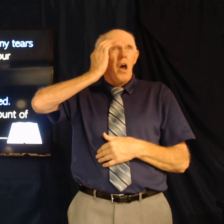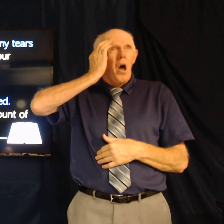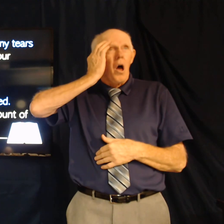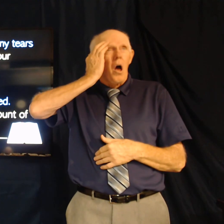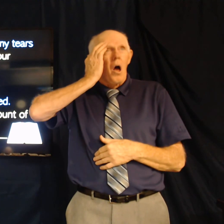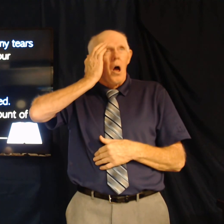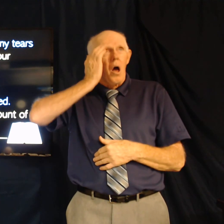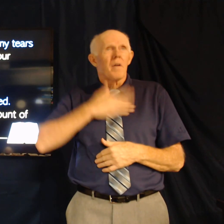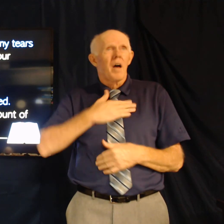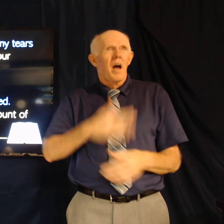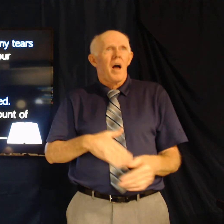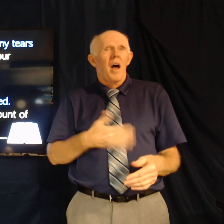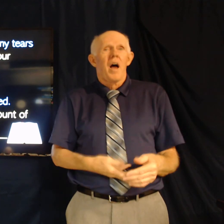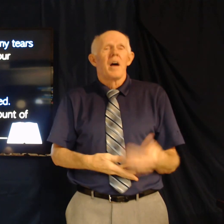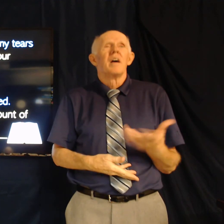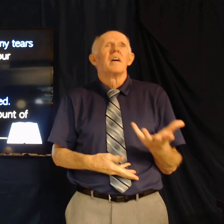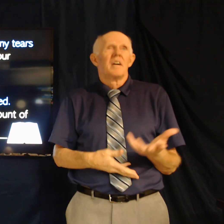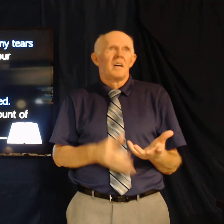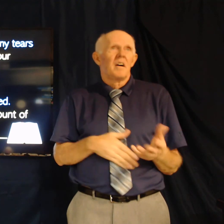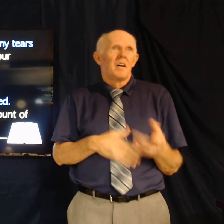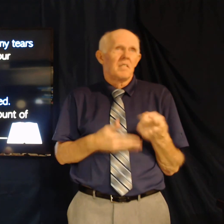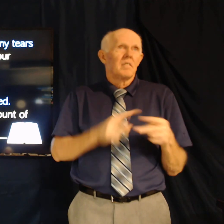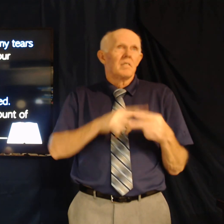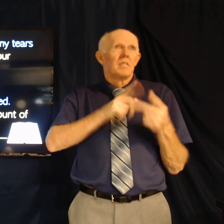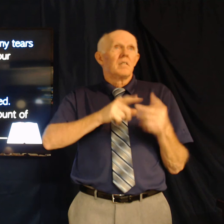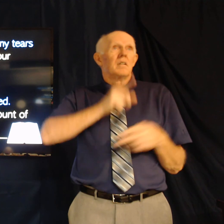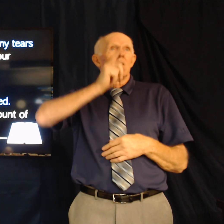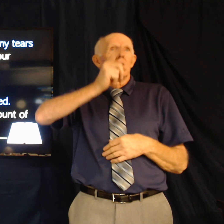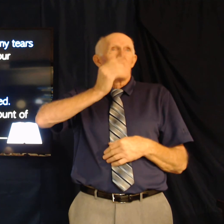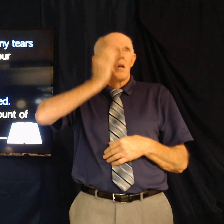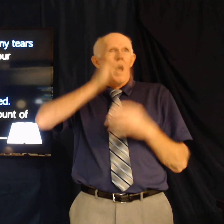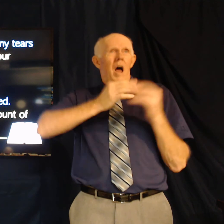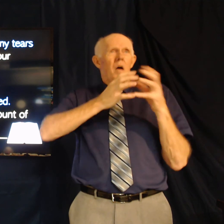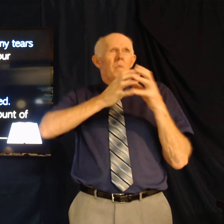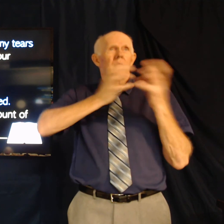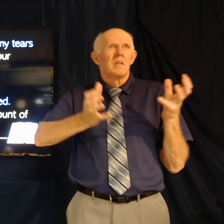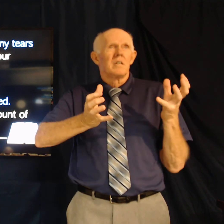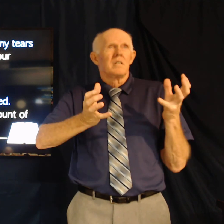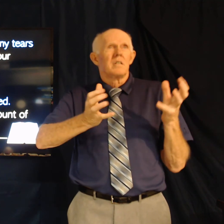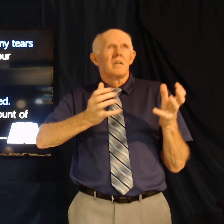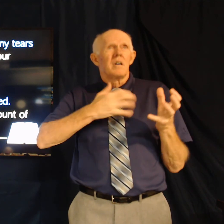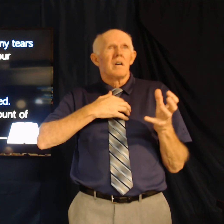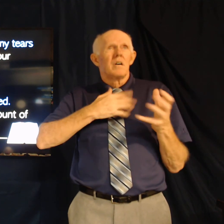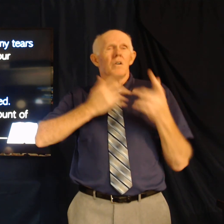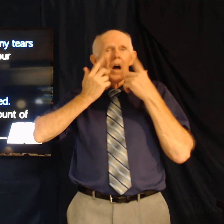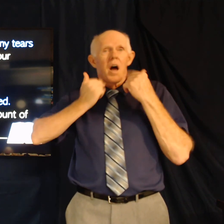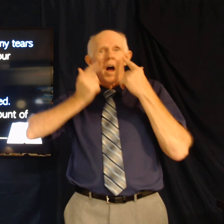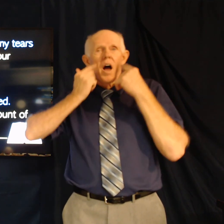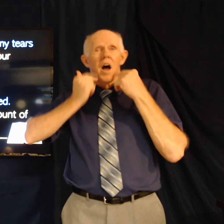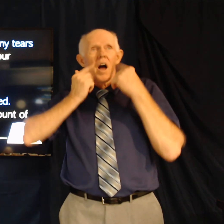You know I am very upset. You know how much I have